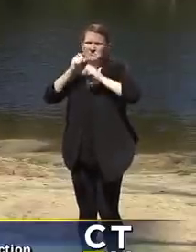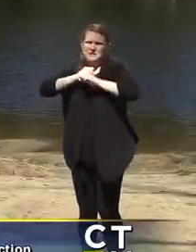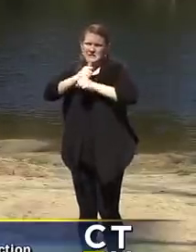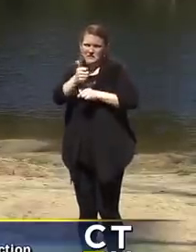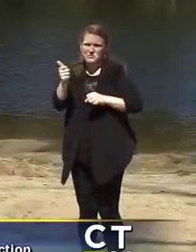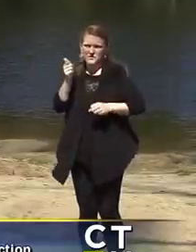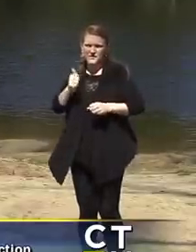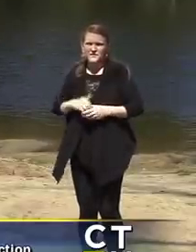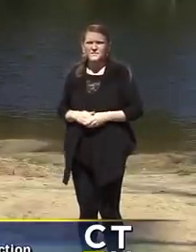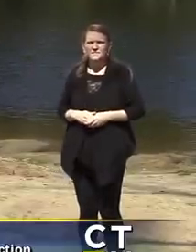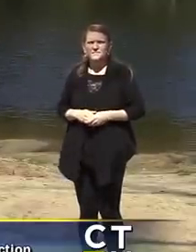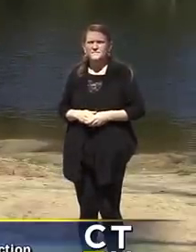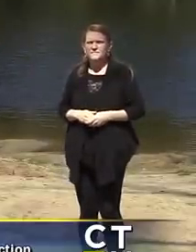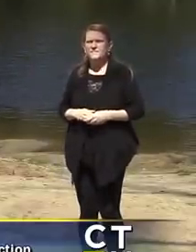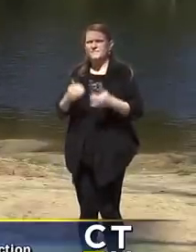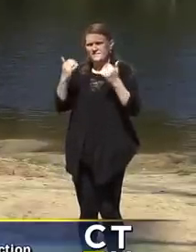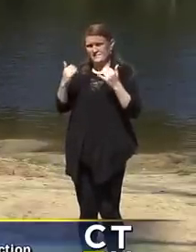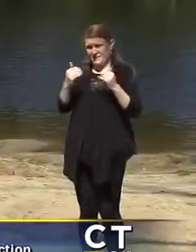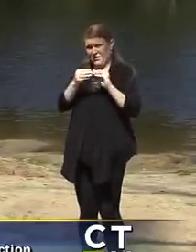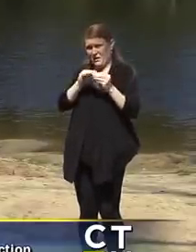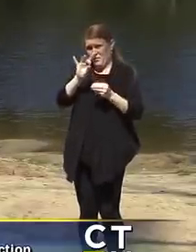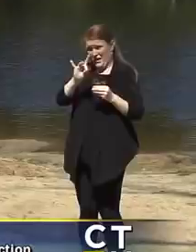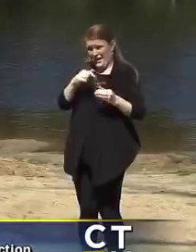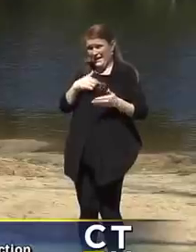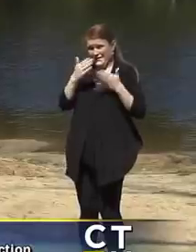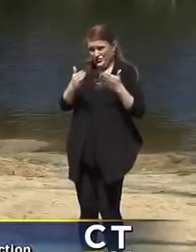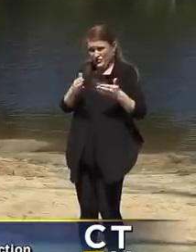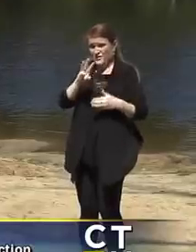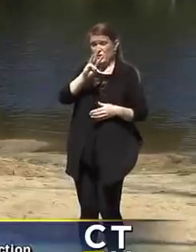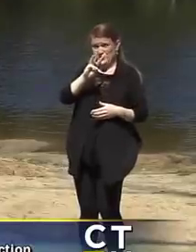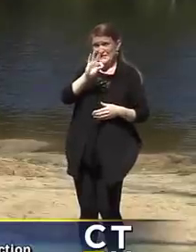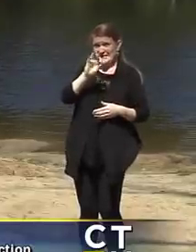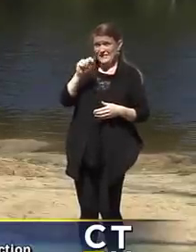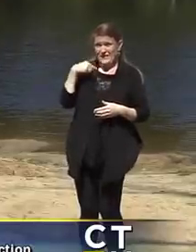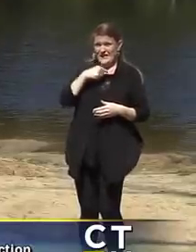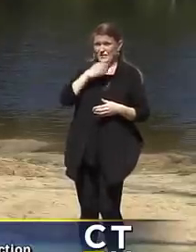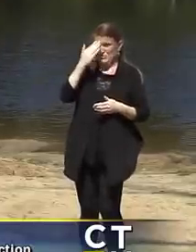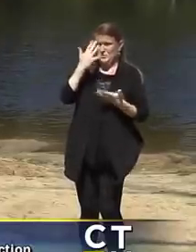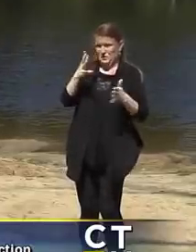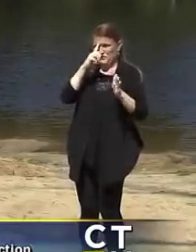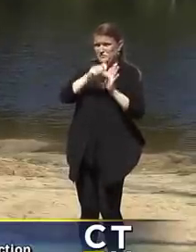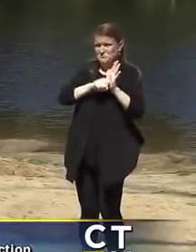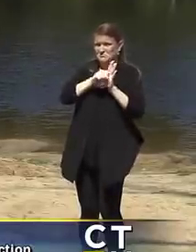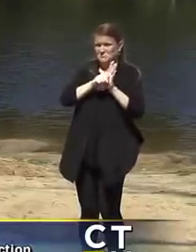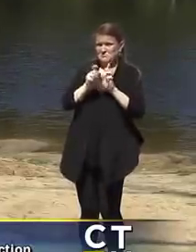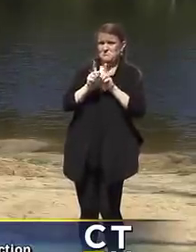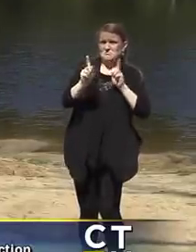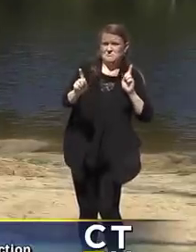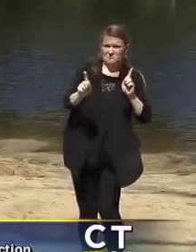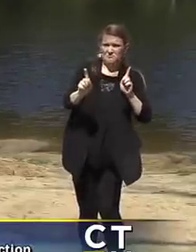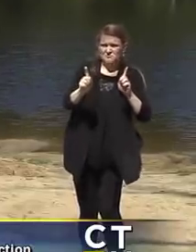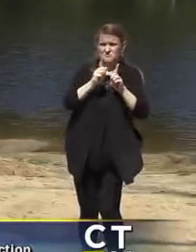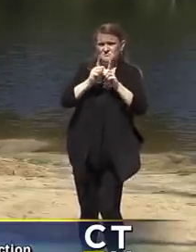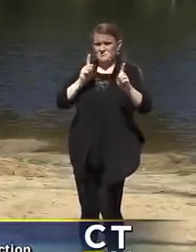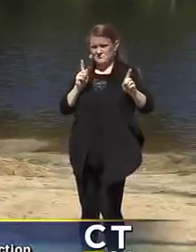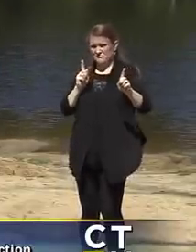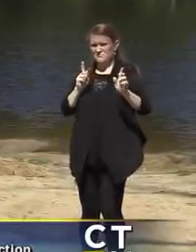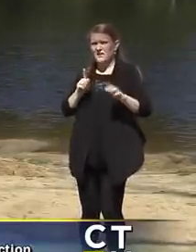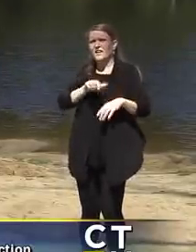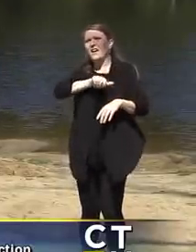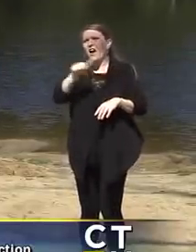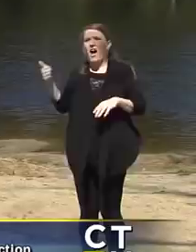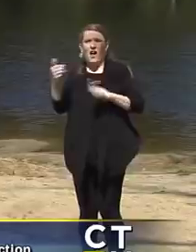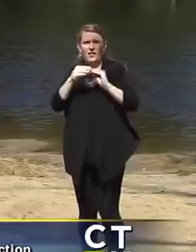8, 2 numbers for you, 6 feet, and now here's another one, 15 feet. So we all know that we need to keep 6 feet of space between ourselves and